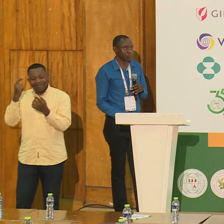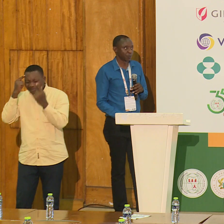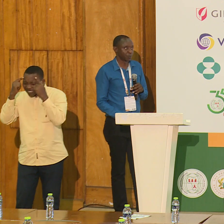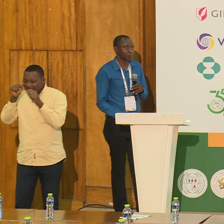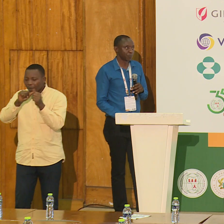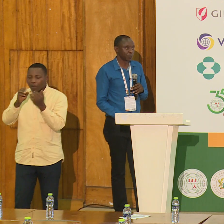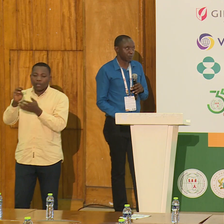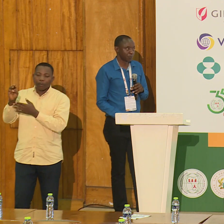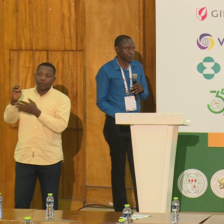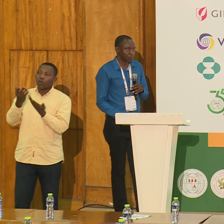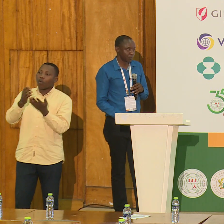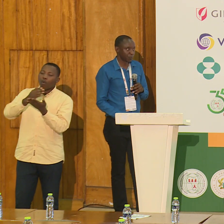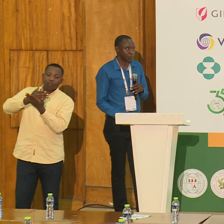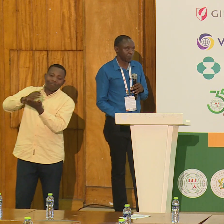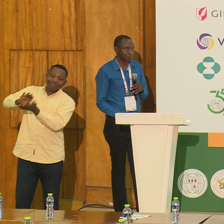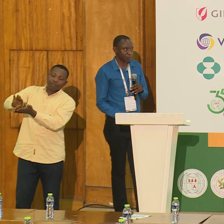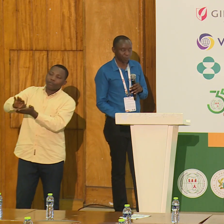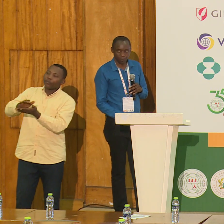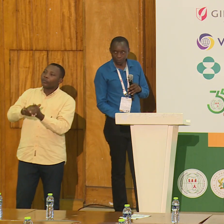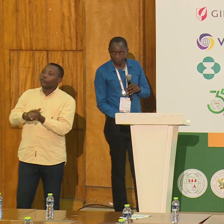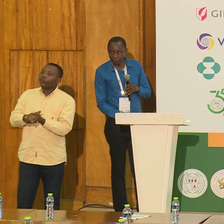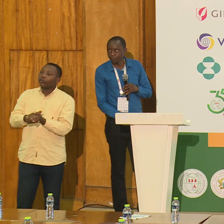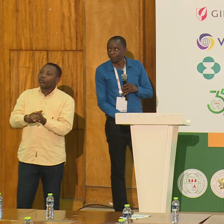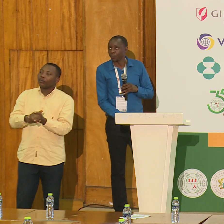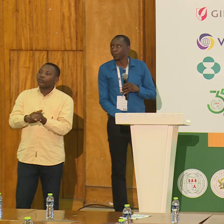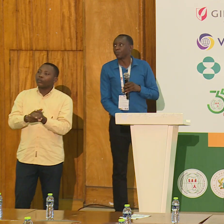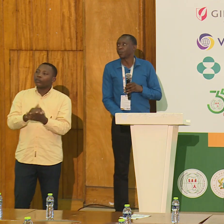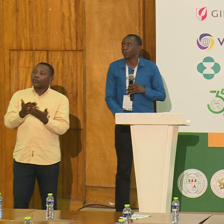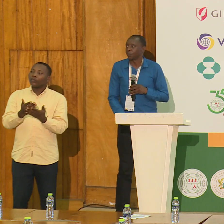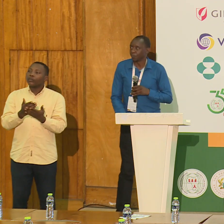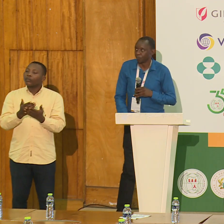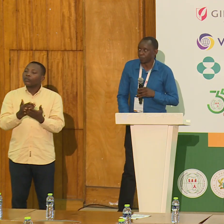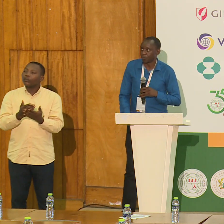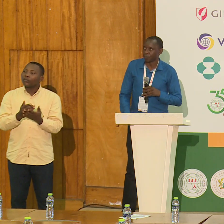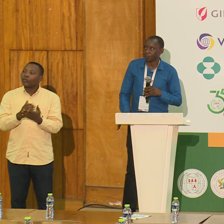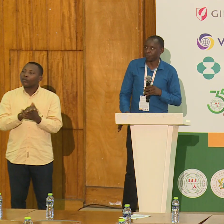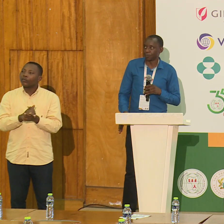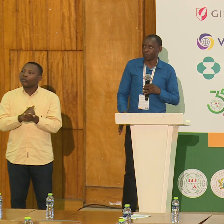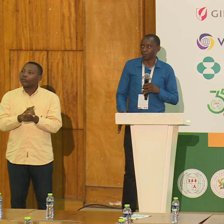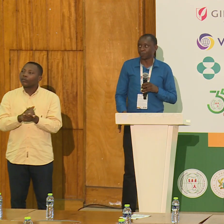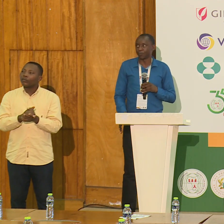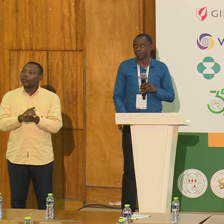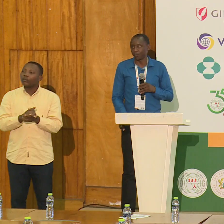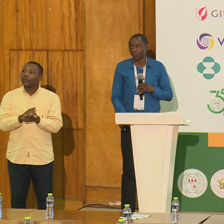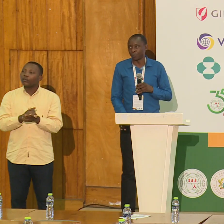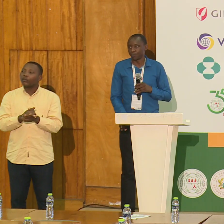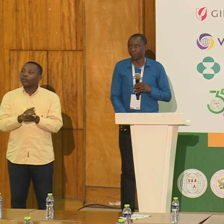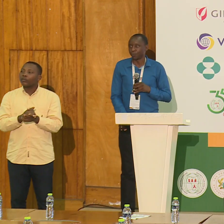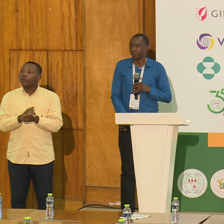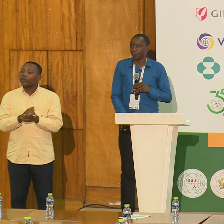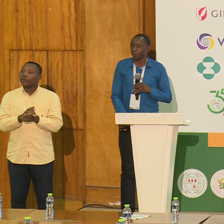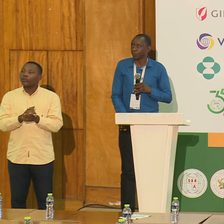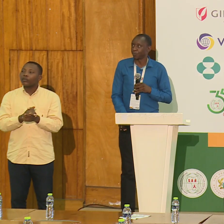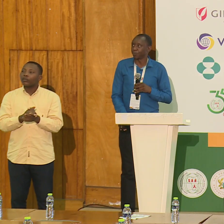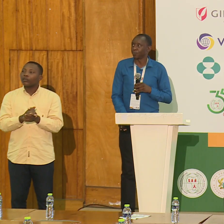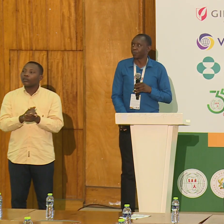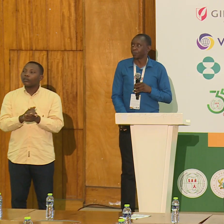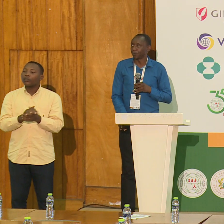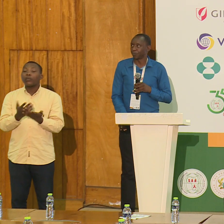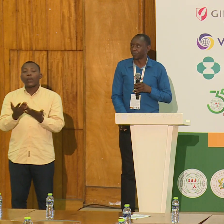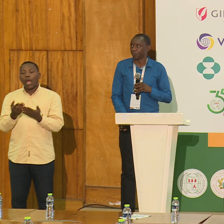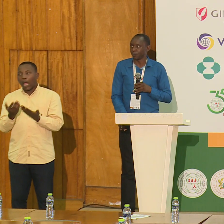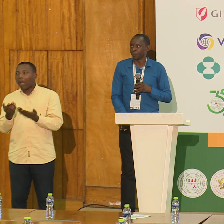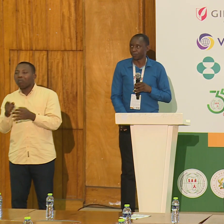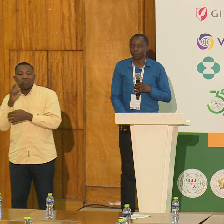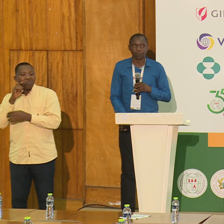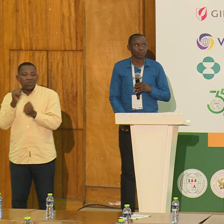male sex workers that are having, sexual engagements with females. And we've got those that are having sexual engagements with males.